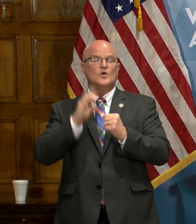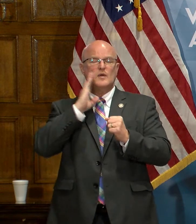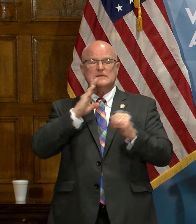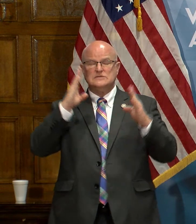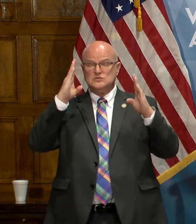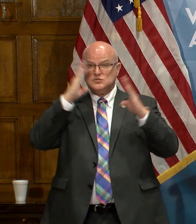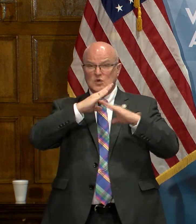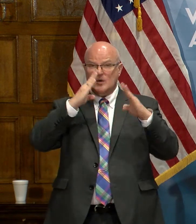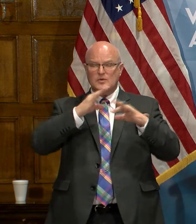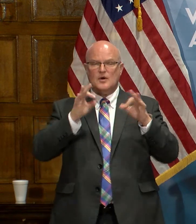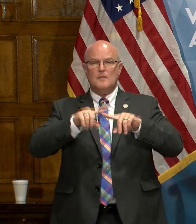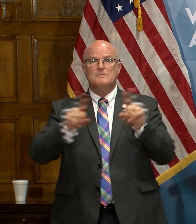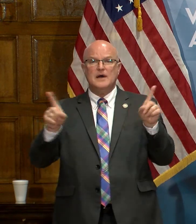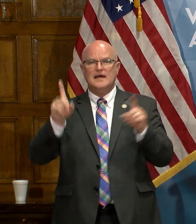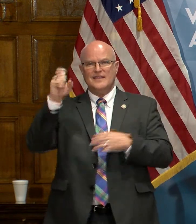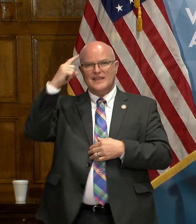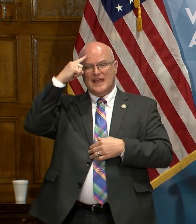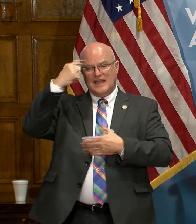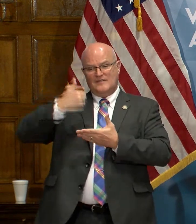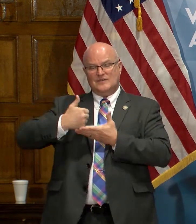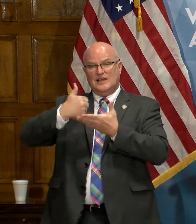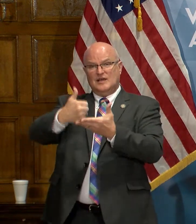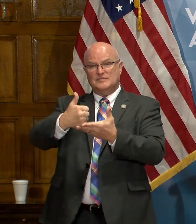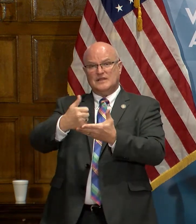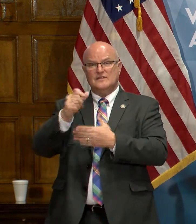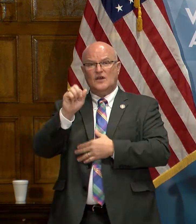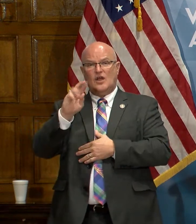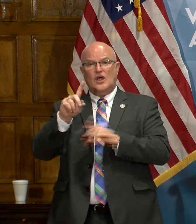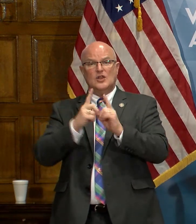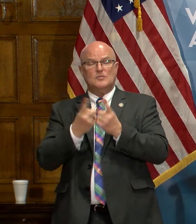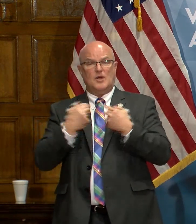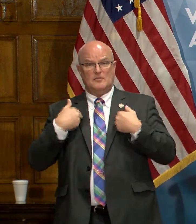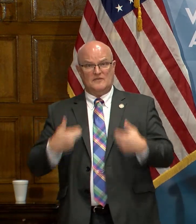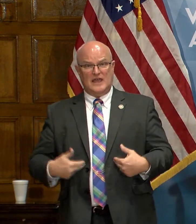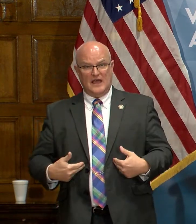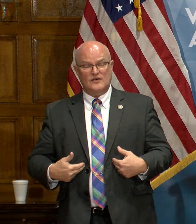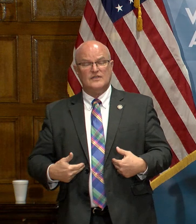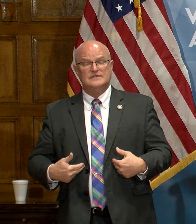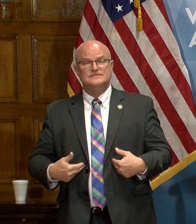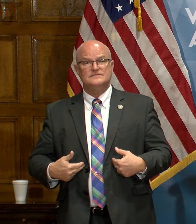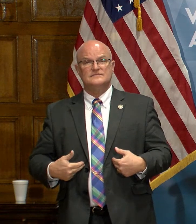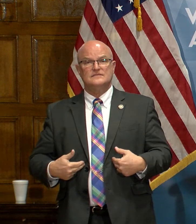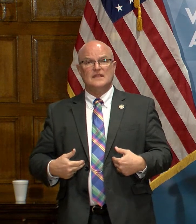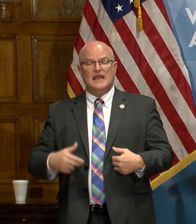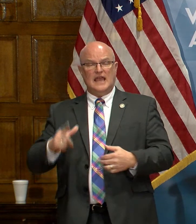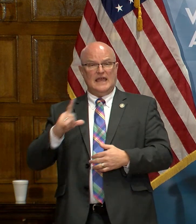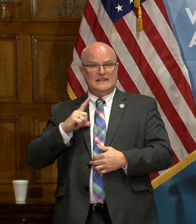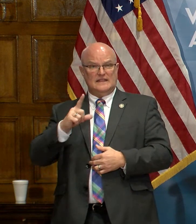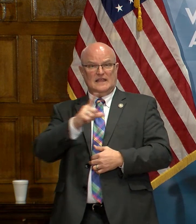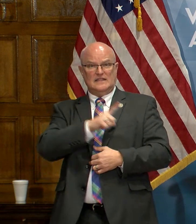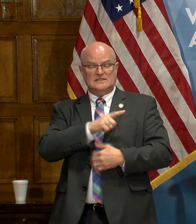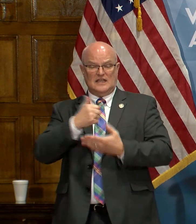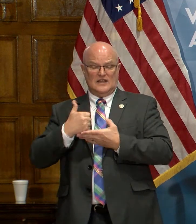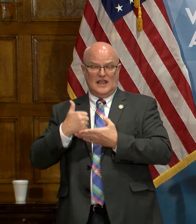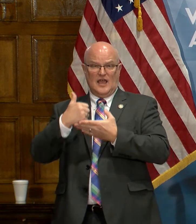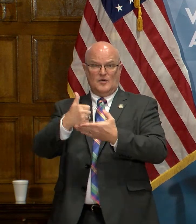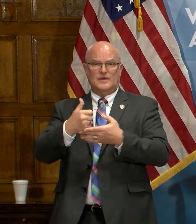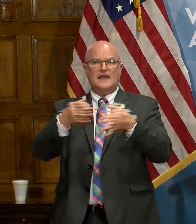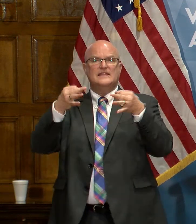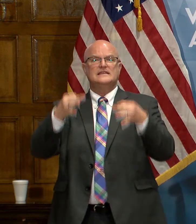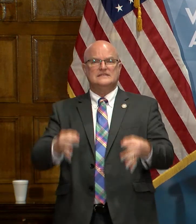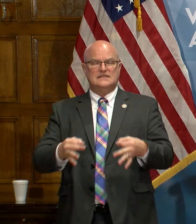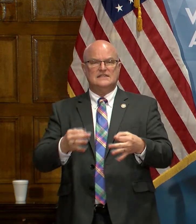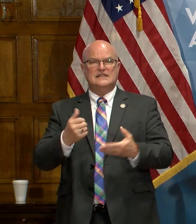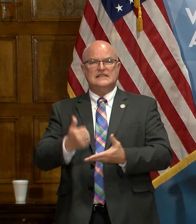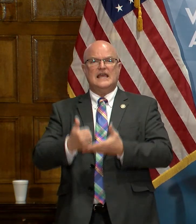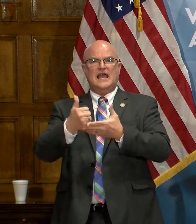trouble if it wasn't for the governor, for the Arkansas Department of Health and Renee Mallory's team, and the state legislature, and the decisions they've